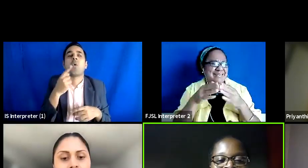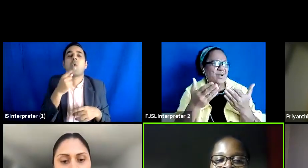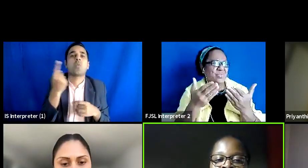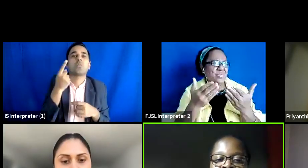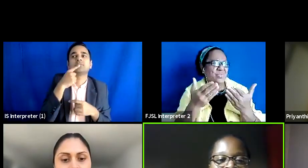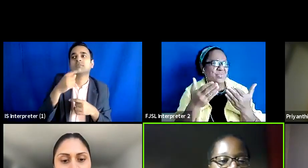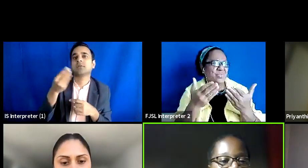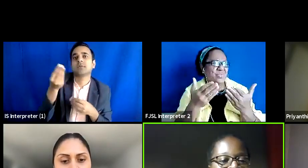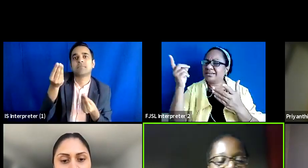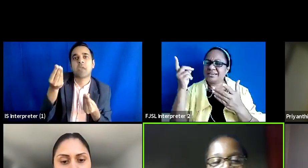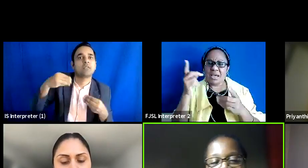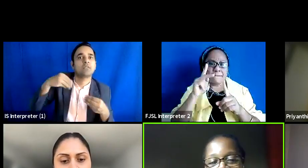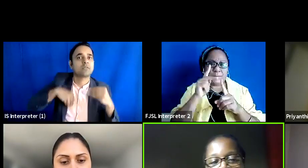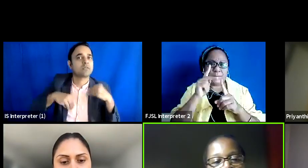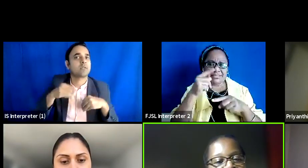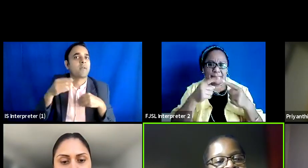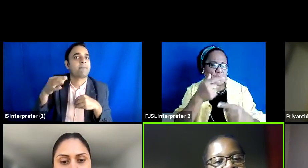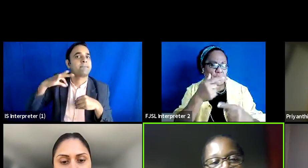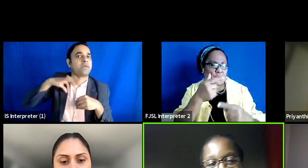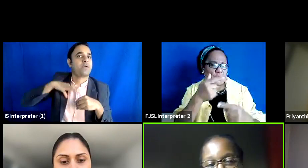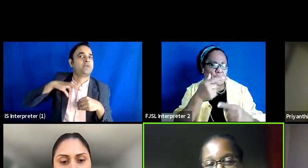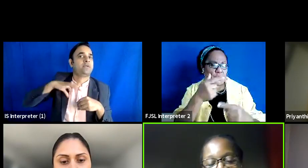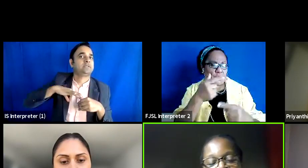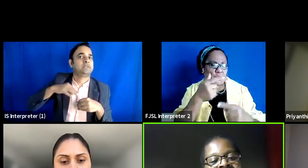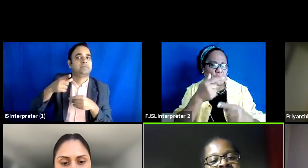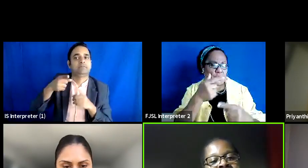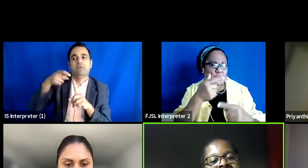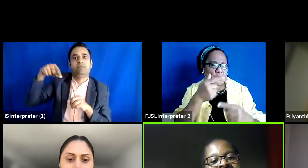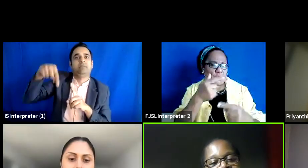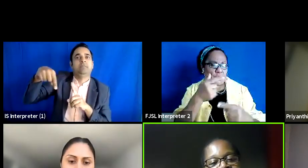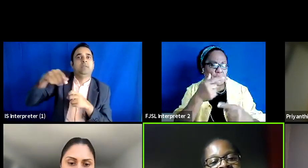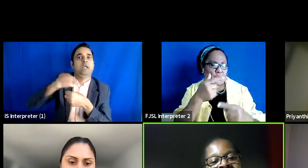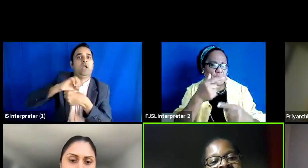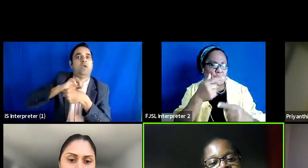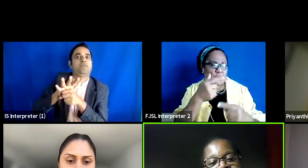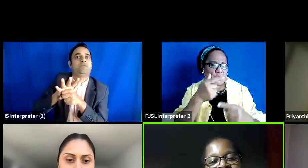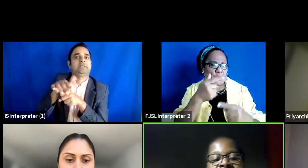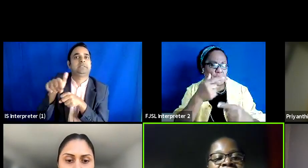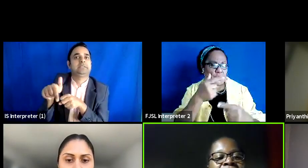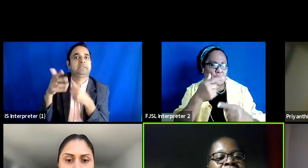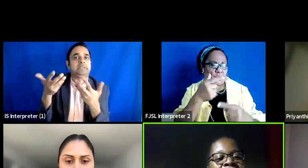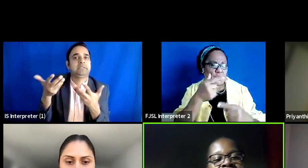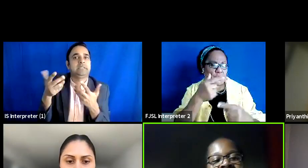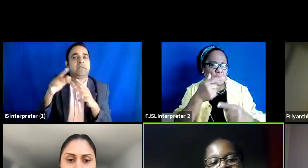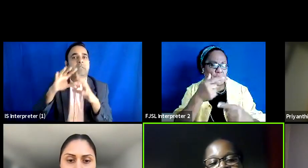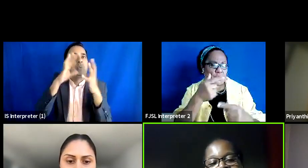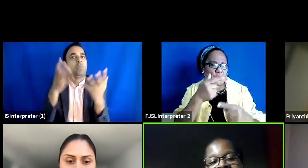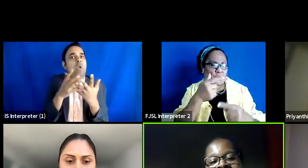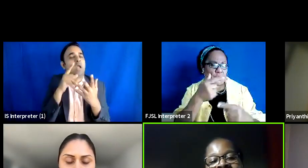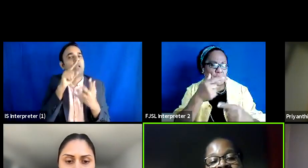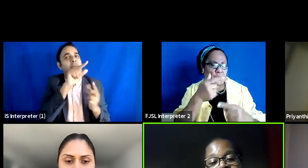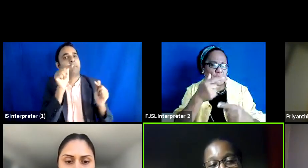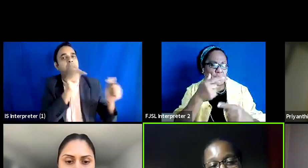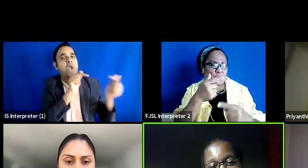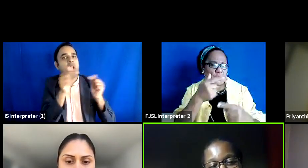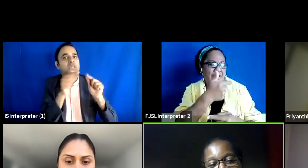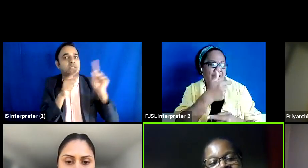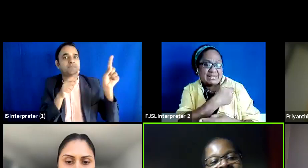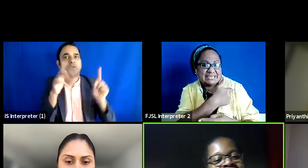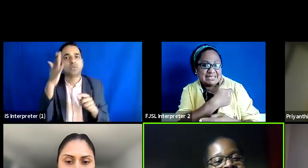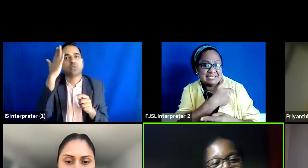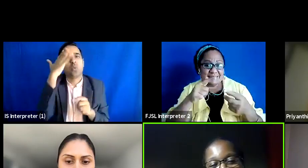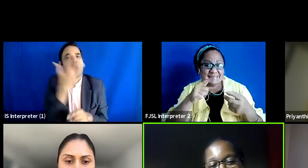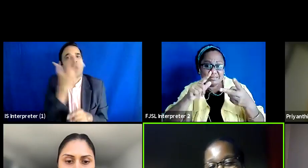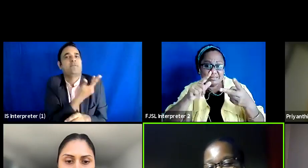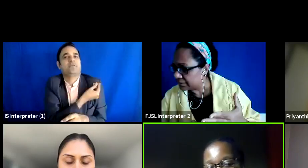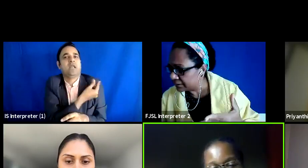how I see the knowledge of people being stolen and packaged as if, you know, all these